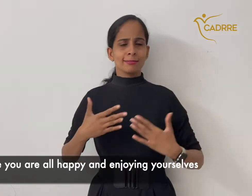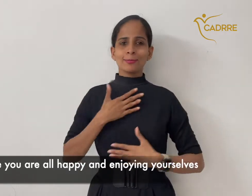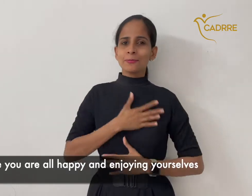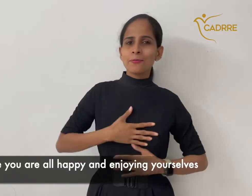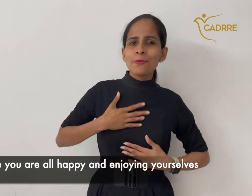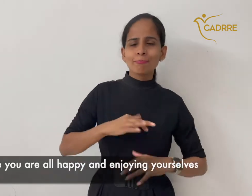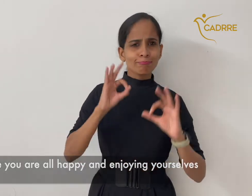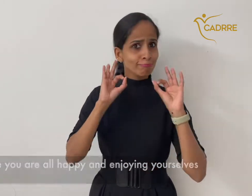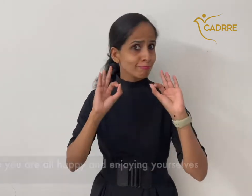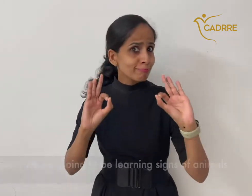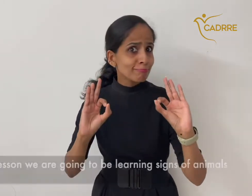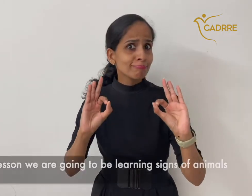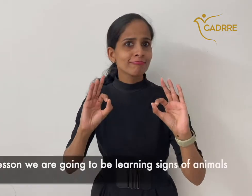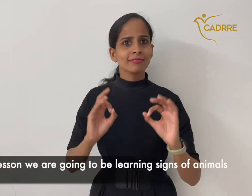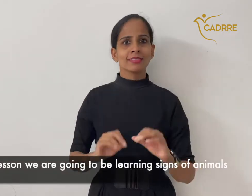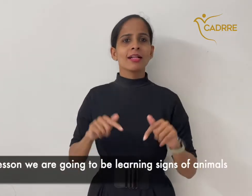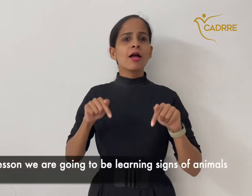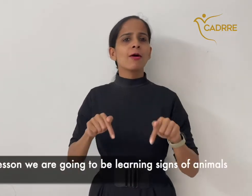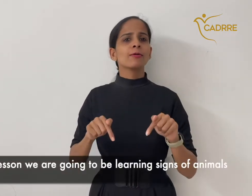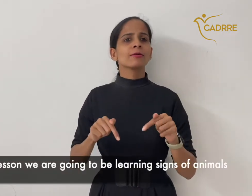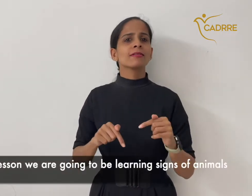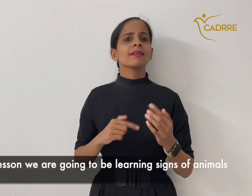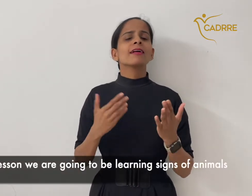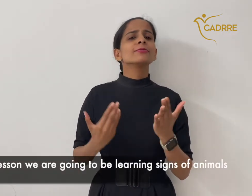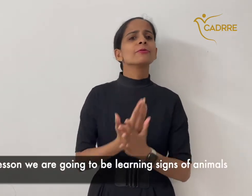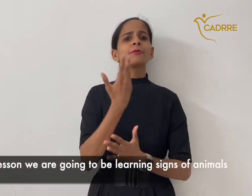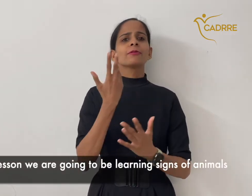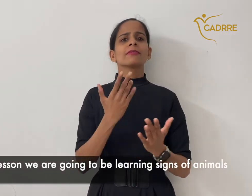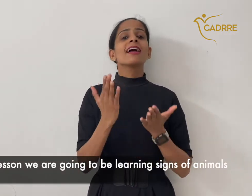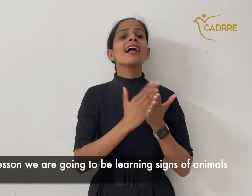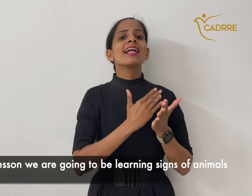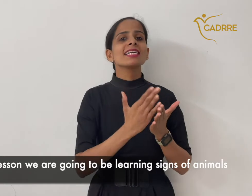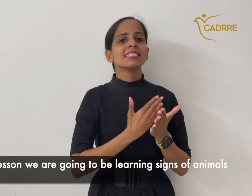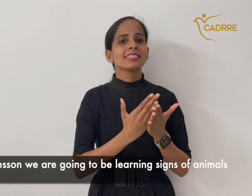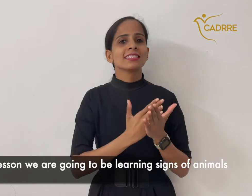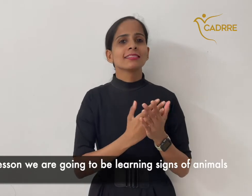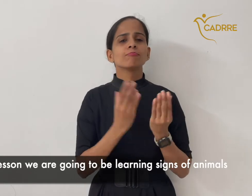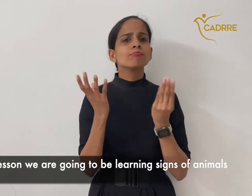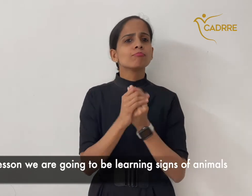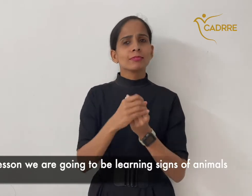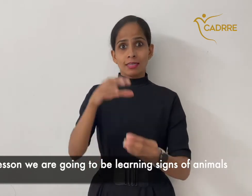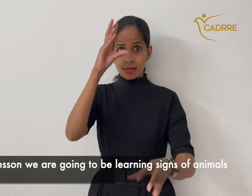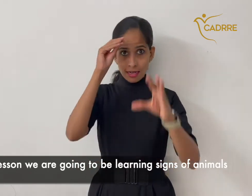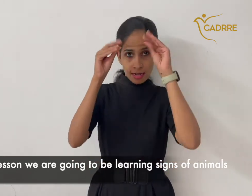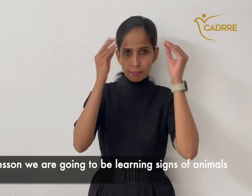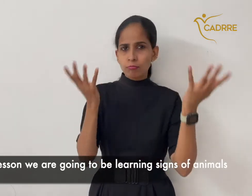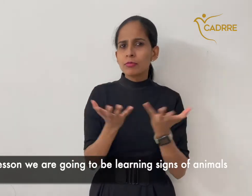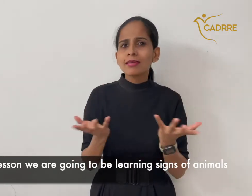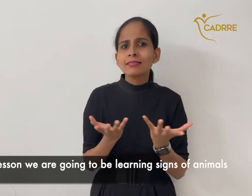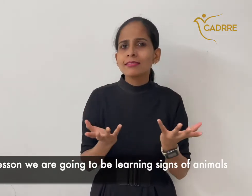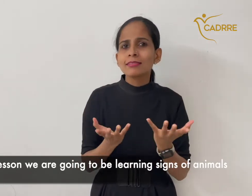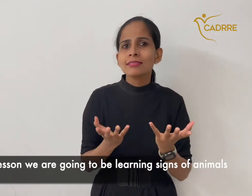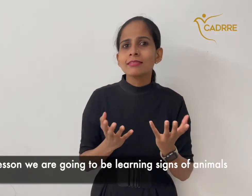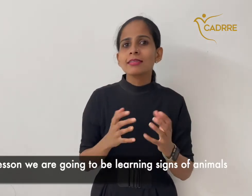yourselves. In this new lesson, we're going to be learning signs for animals.